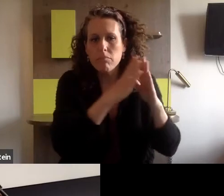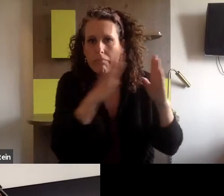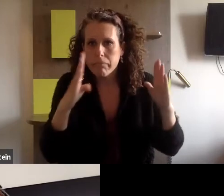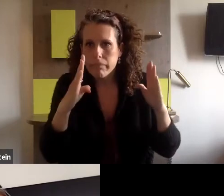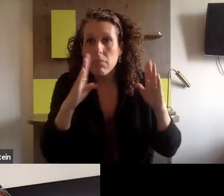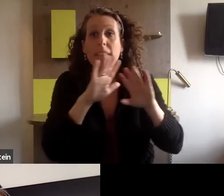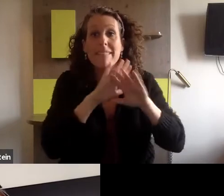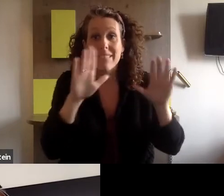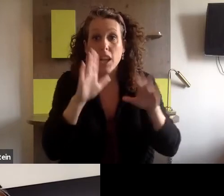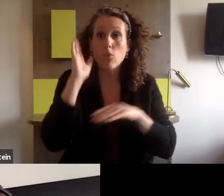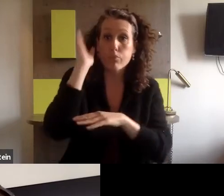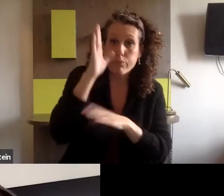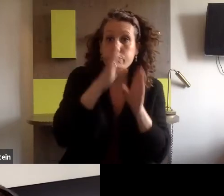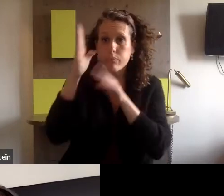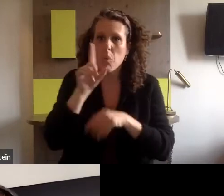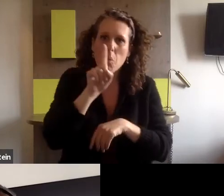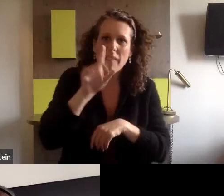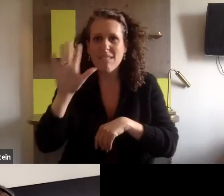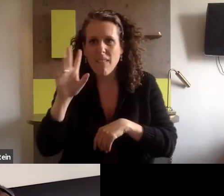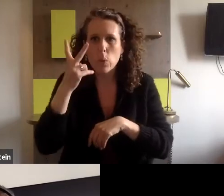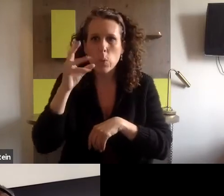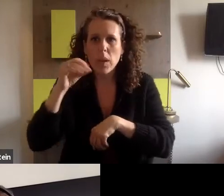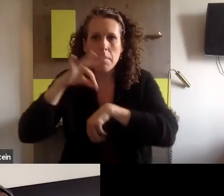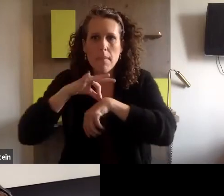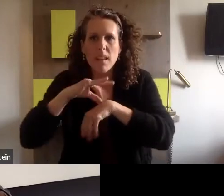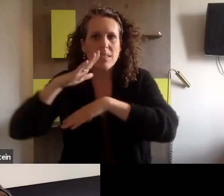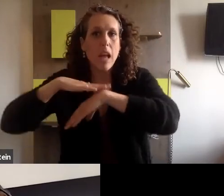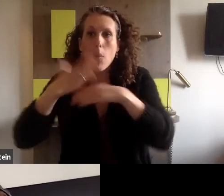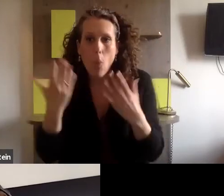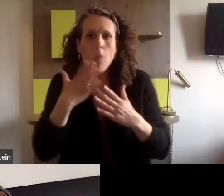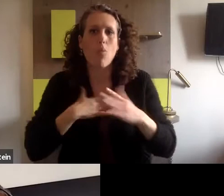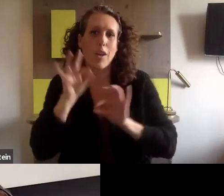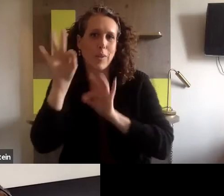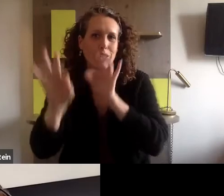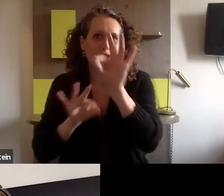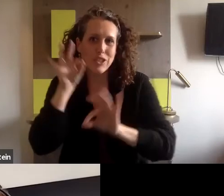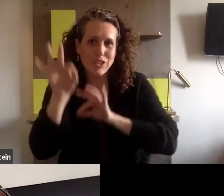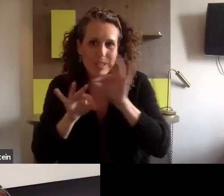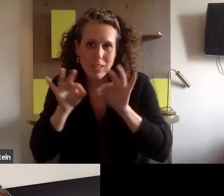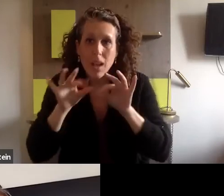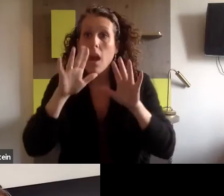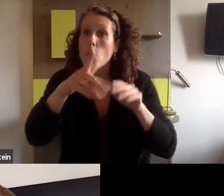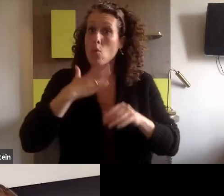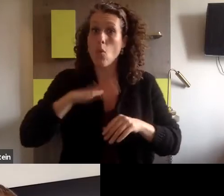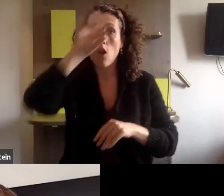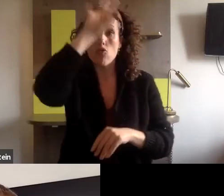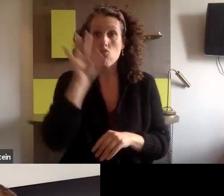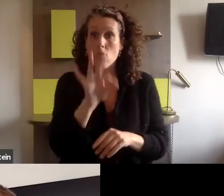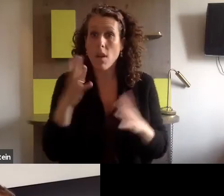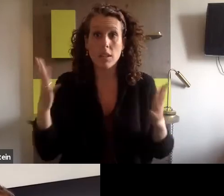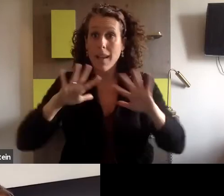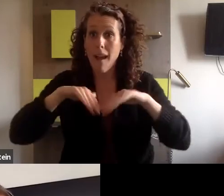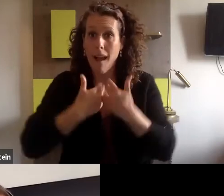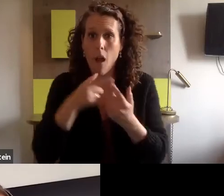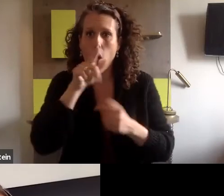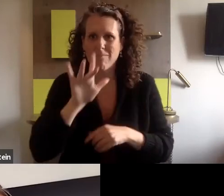of questions. And you can use the question and answer function, please, to ask